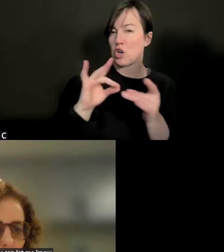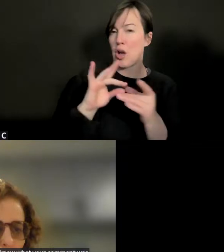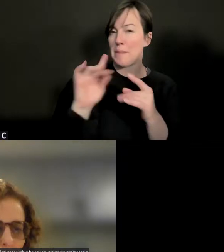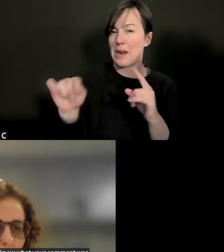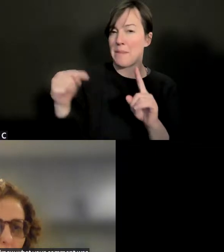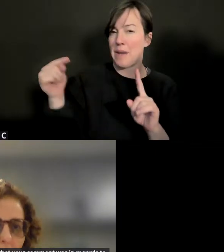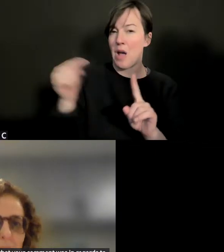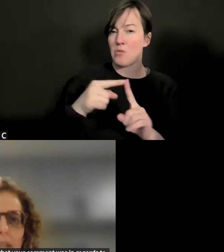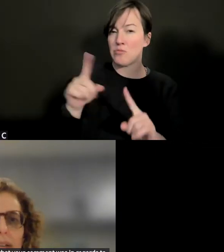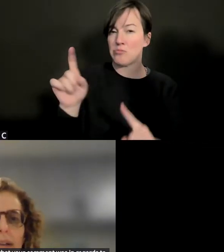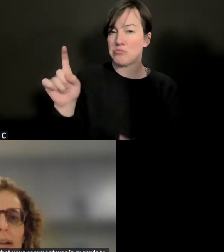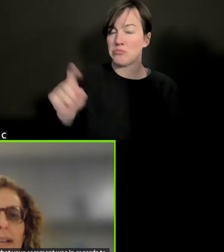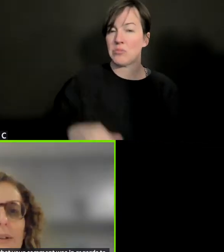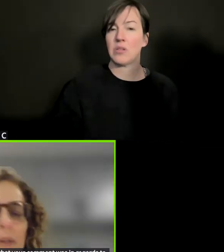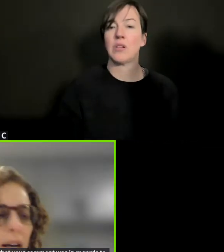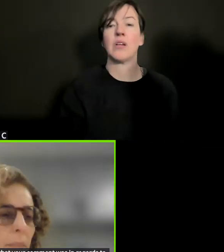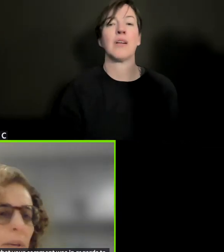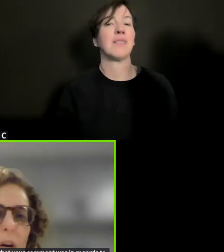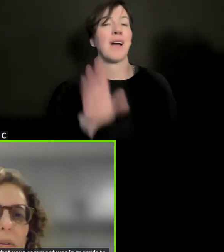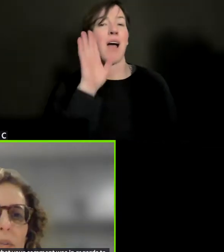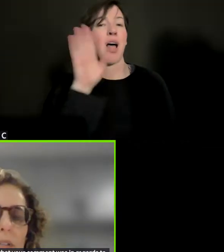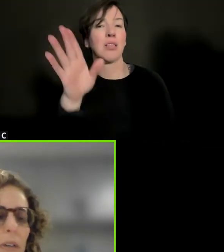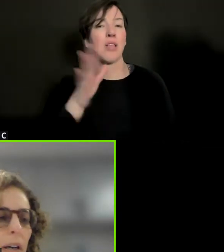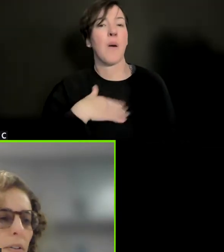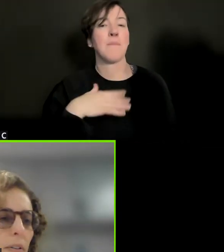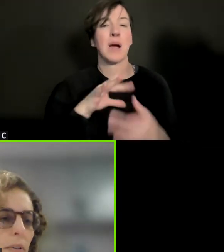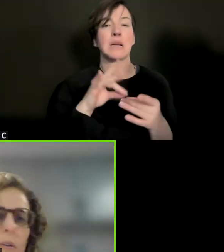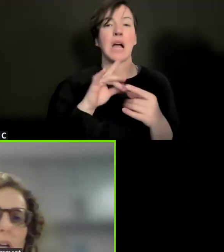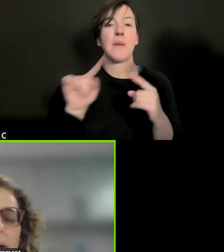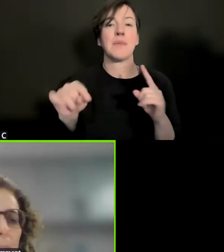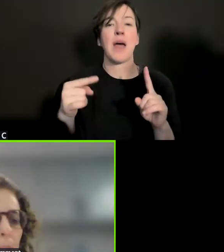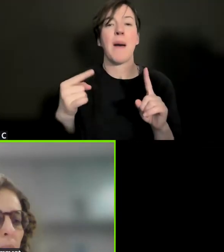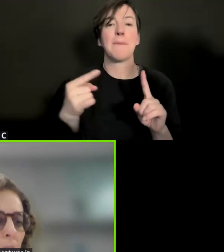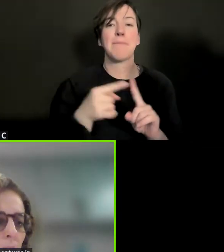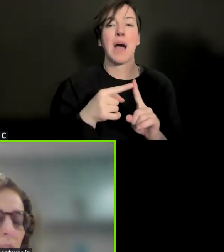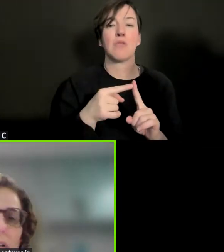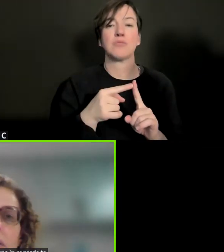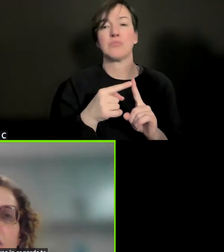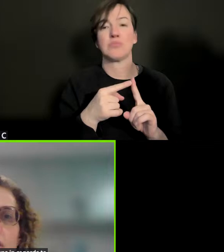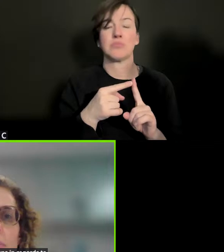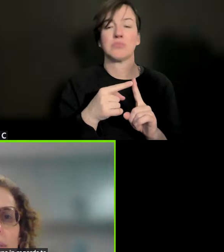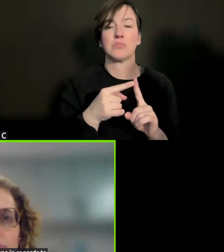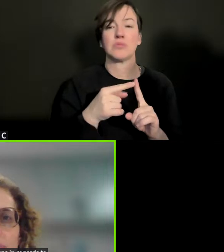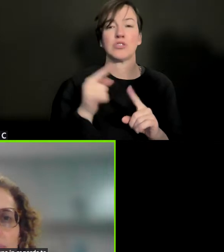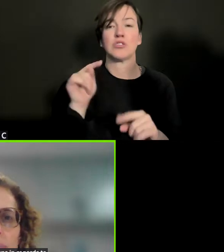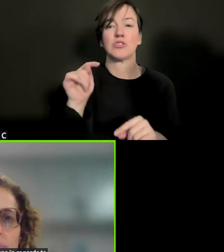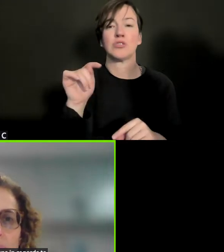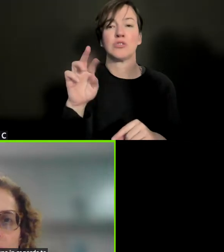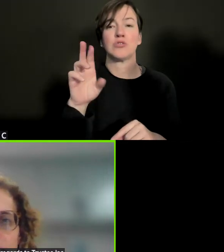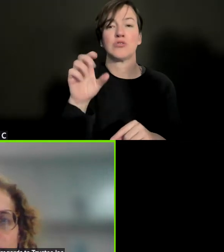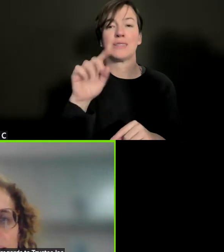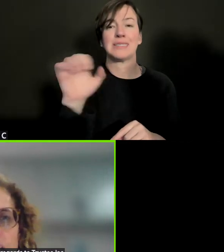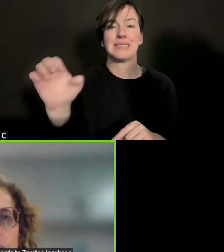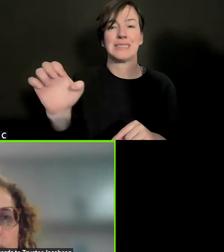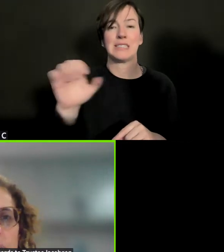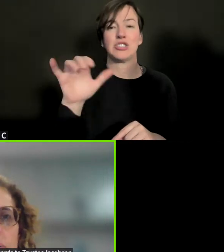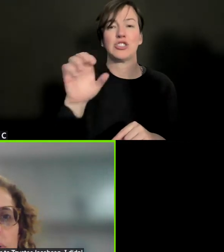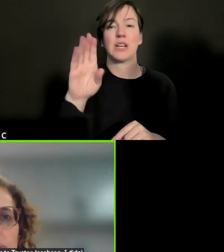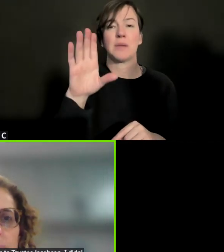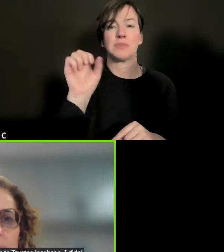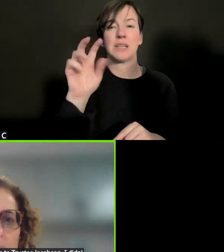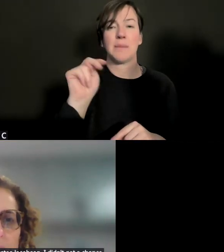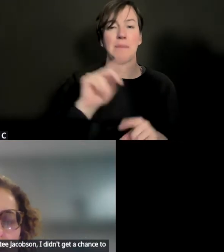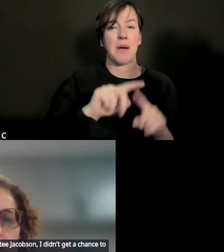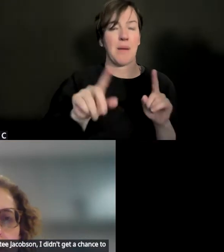to. Hello, my comment was in regards to Trustee Jacobson. I didn't get a chance to speak